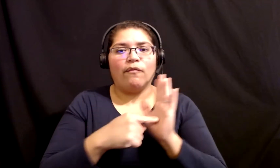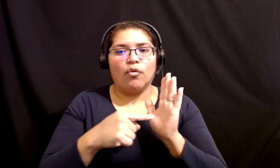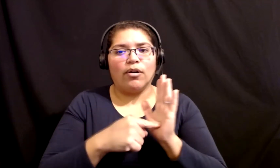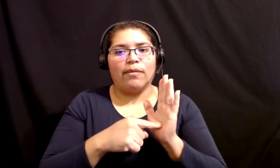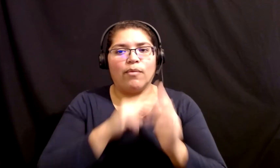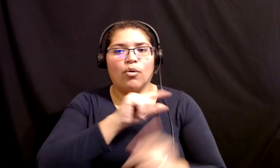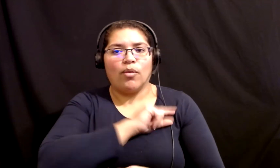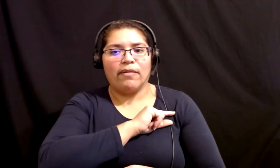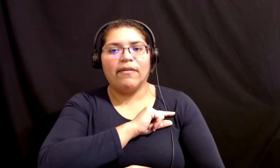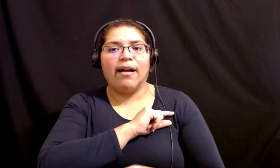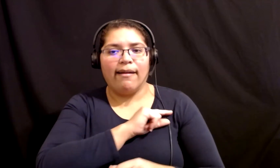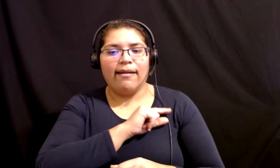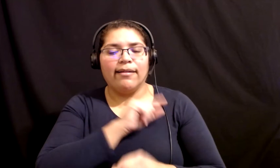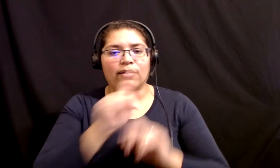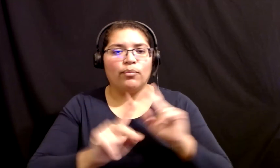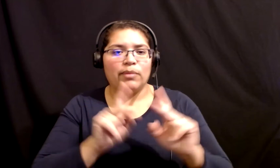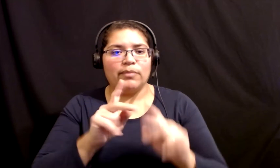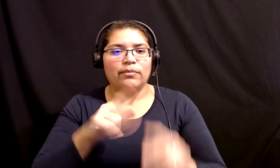qualifying residents.